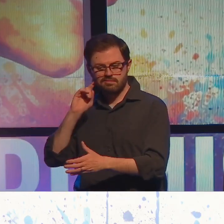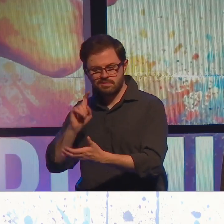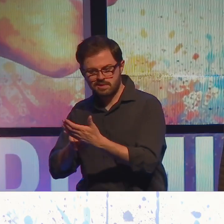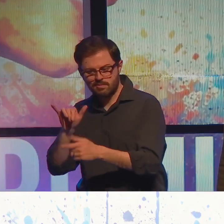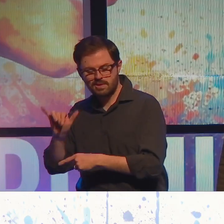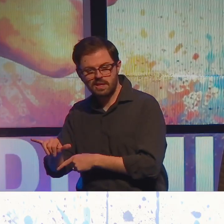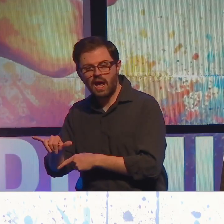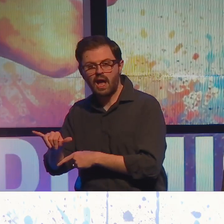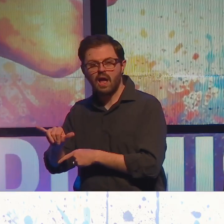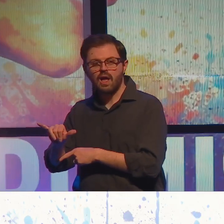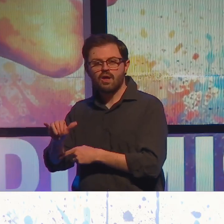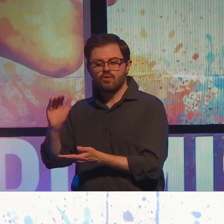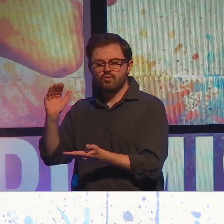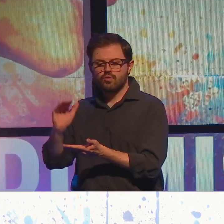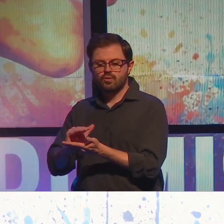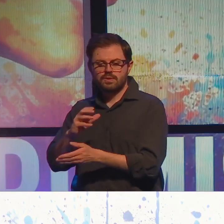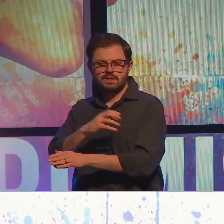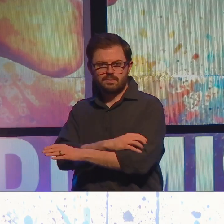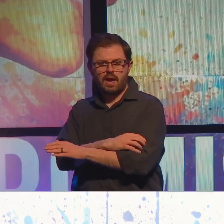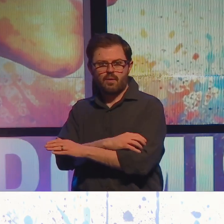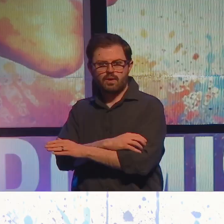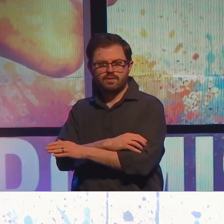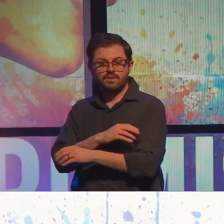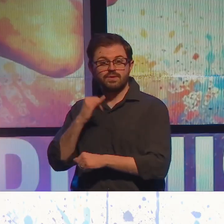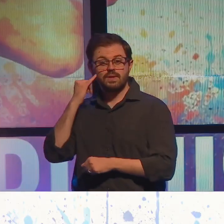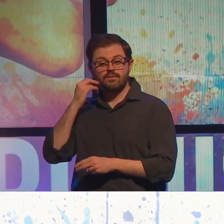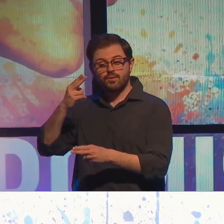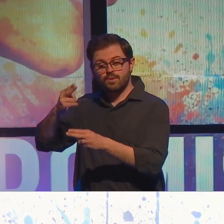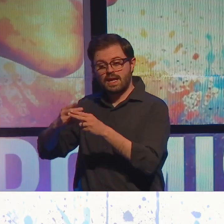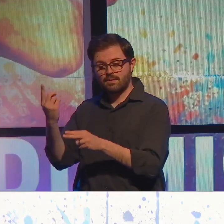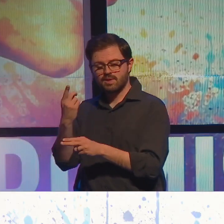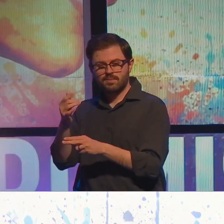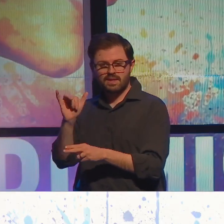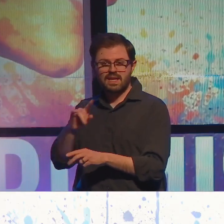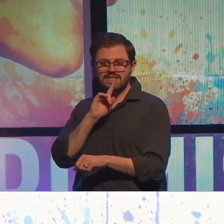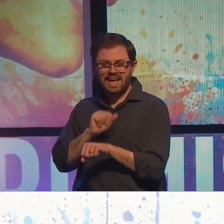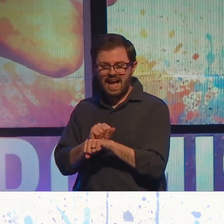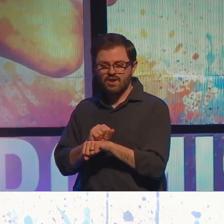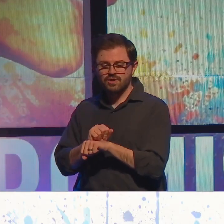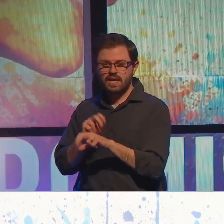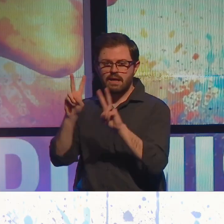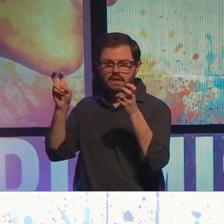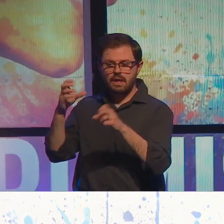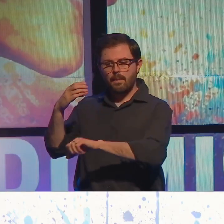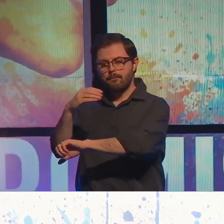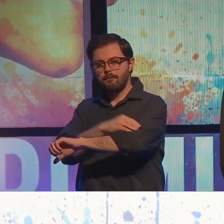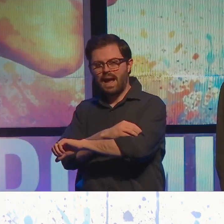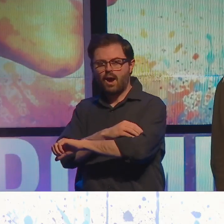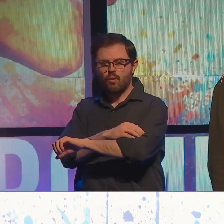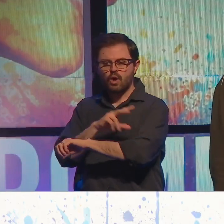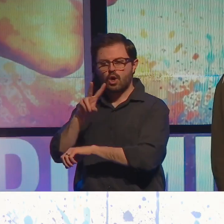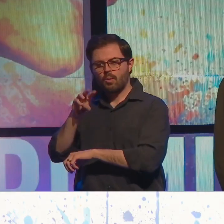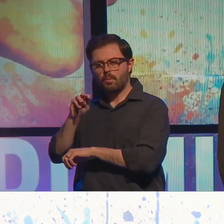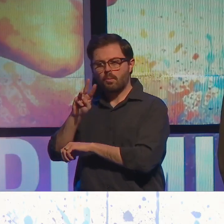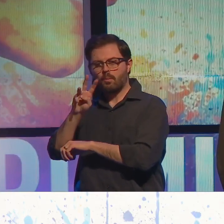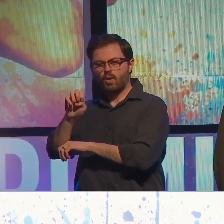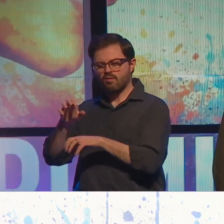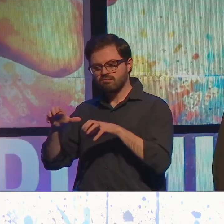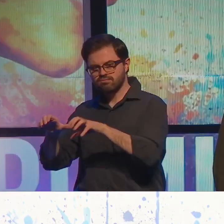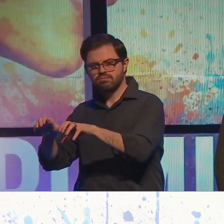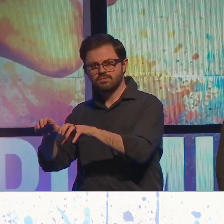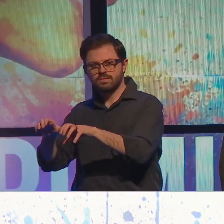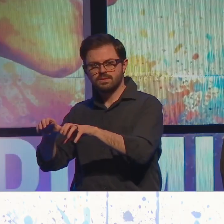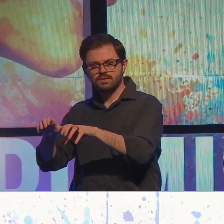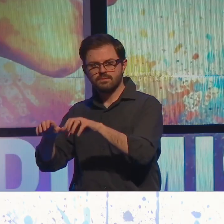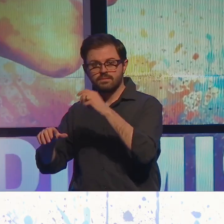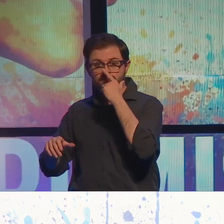Naming something is a power move. Did you know that? How many of you have ever had children and you've said things to yourself like, I gave birth to you,